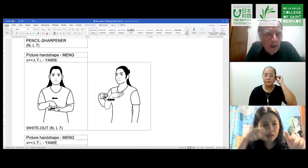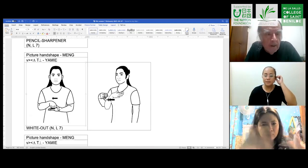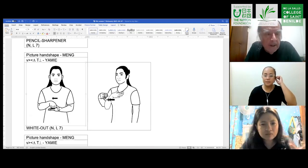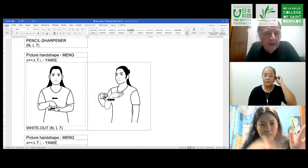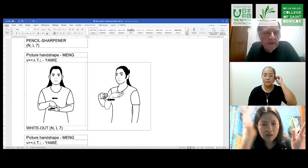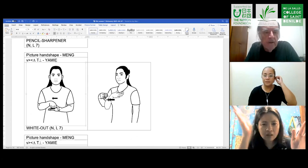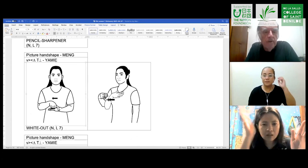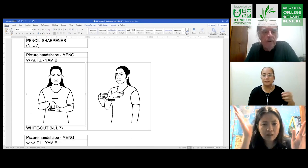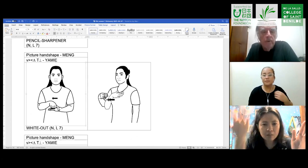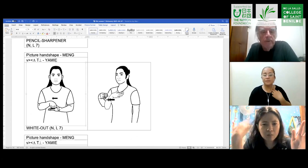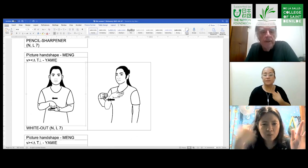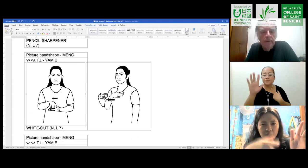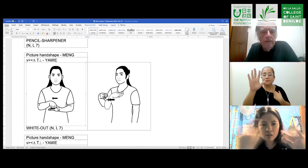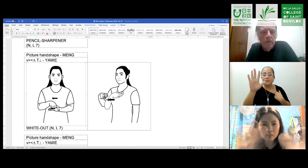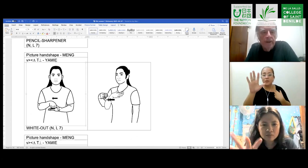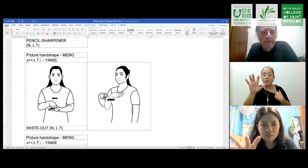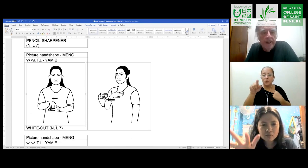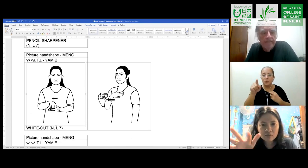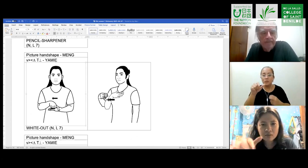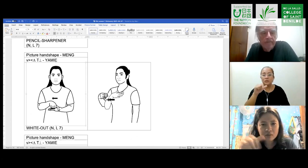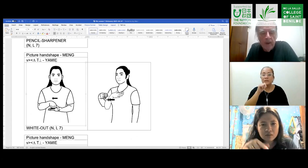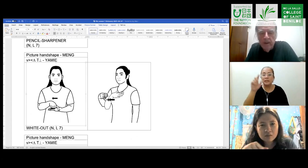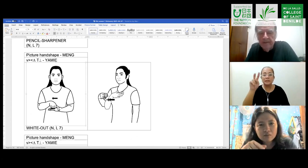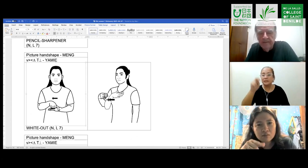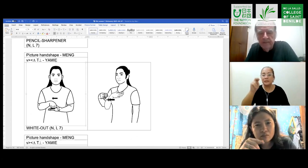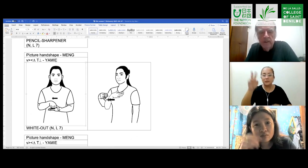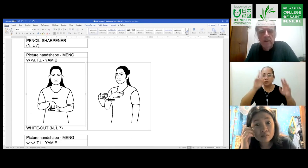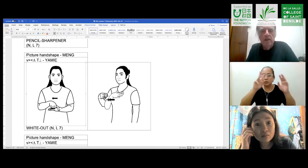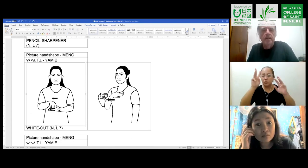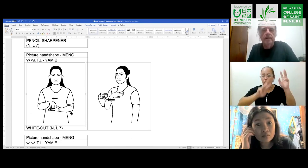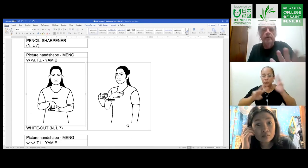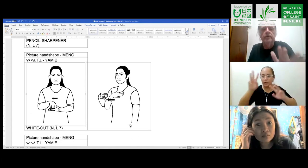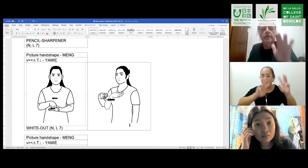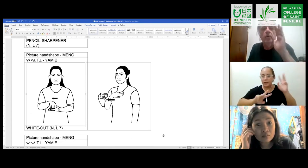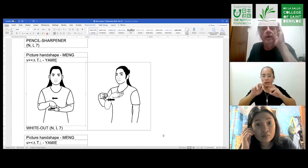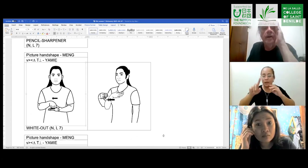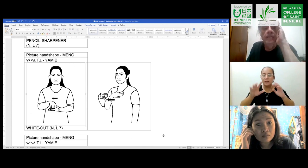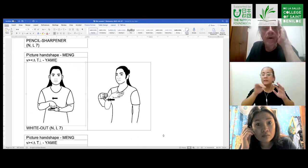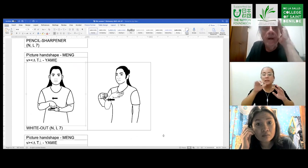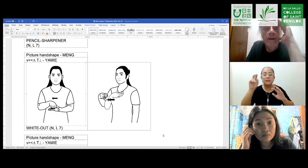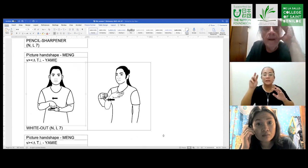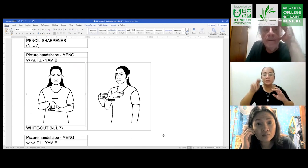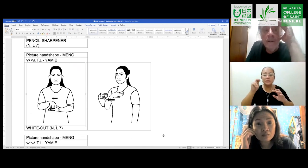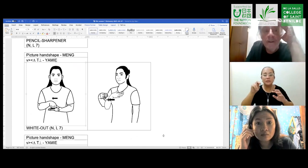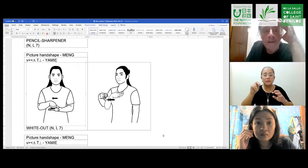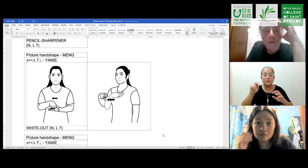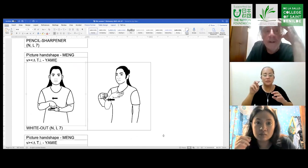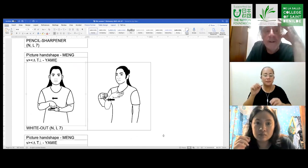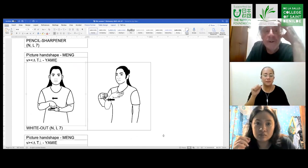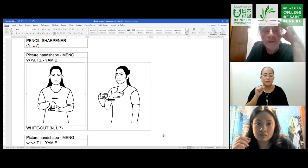All right. So you won't need to worry about, yeah, you don't need to worry about orientation.